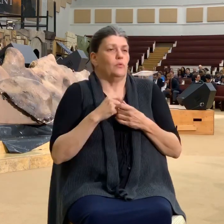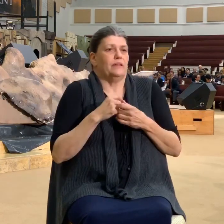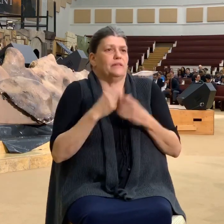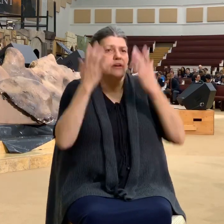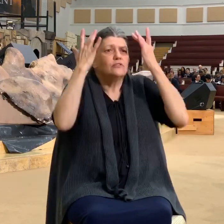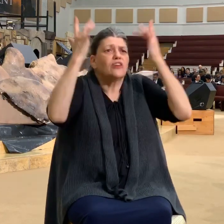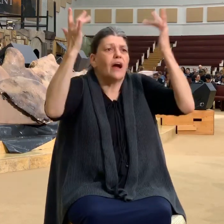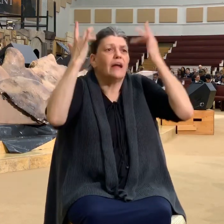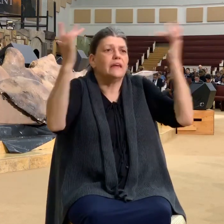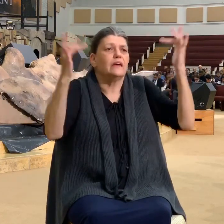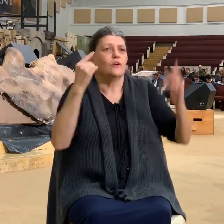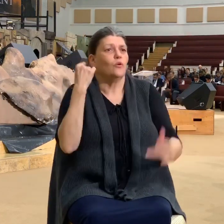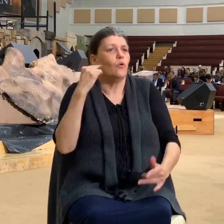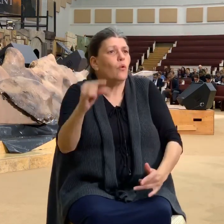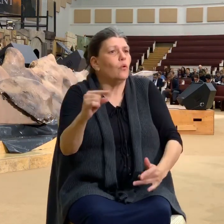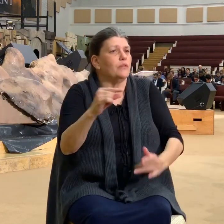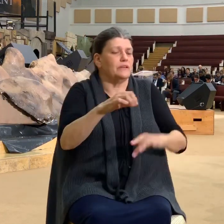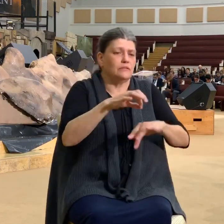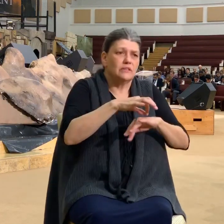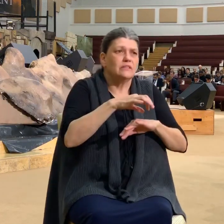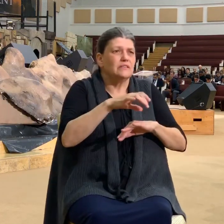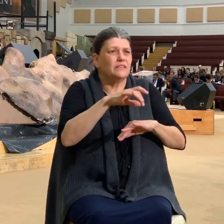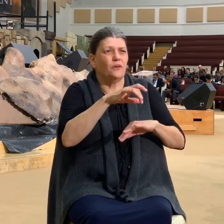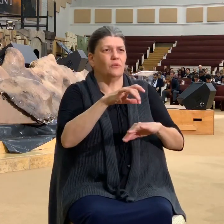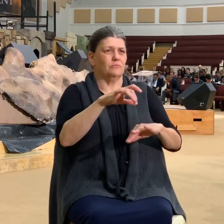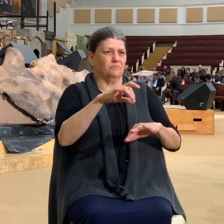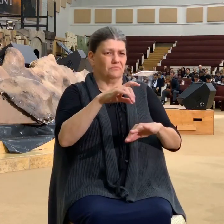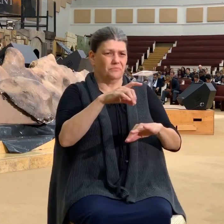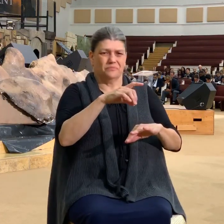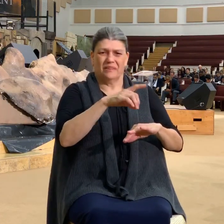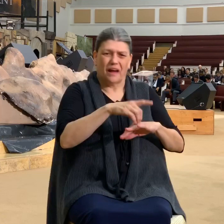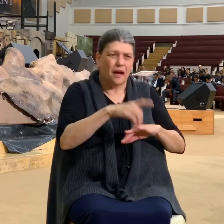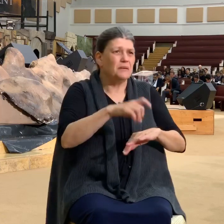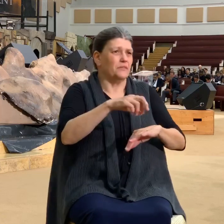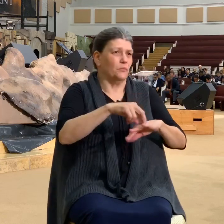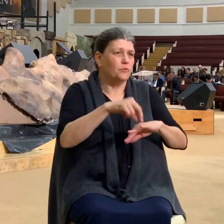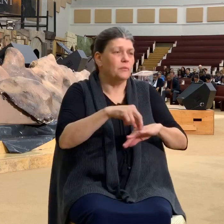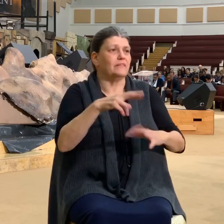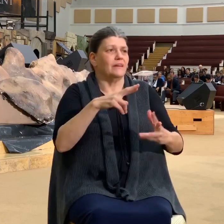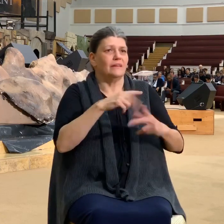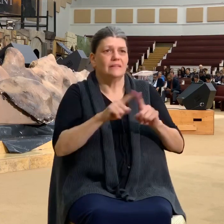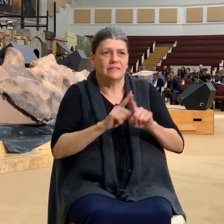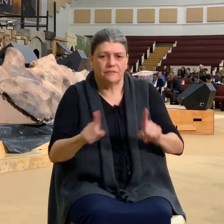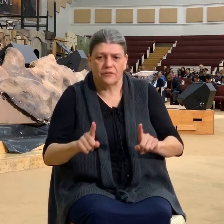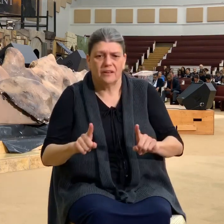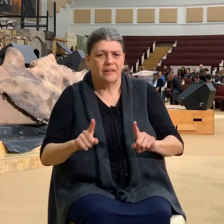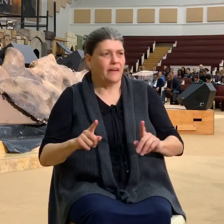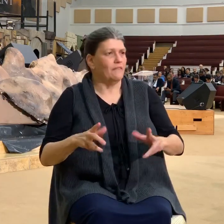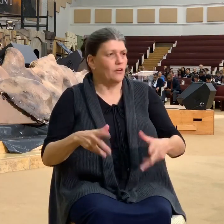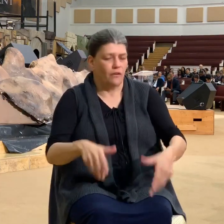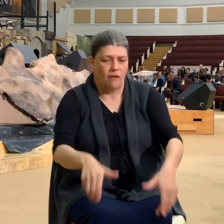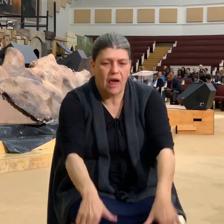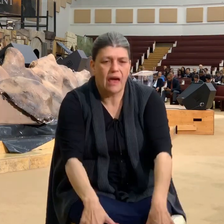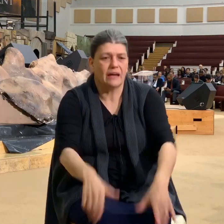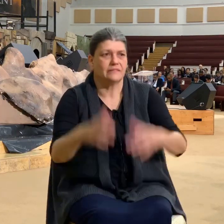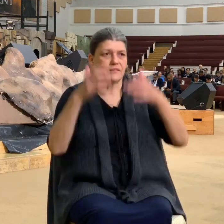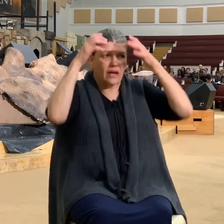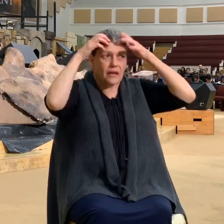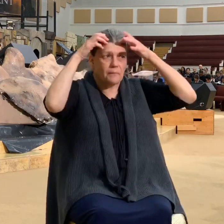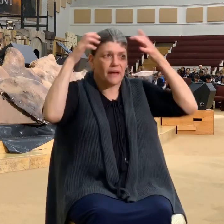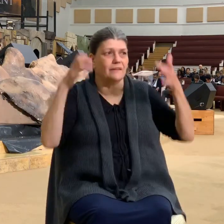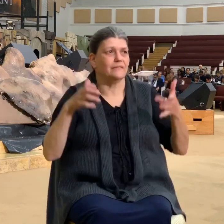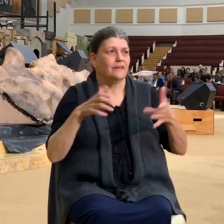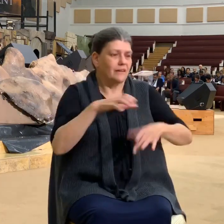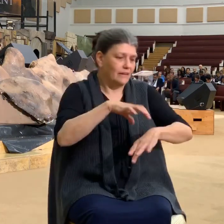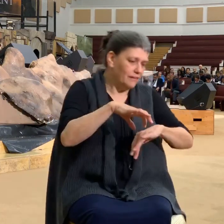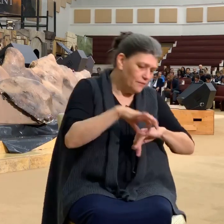and presentation of themselves. The chains, the bracelets, the mufflers, the bonnets, the ornaments of the legs, the headbands, the tablets, the